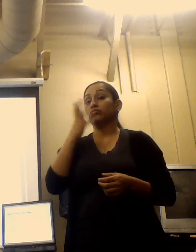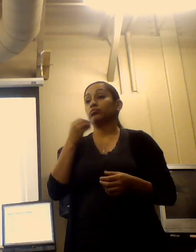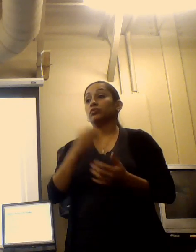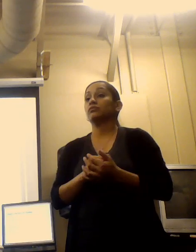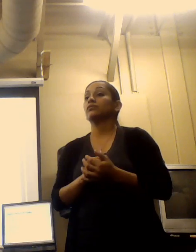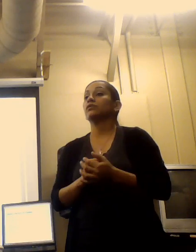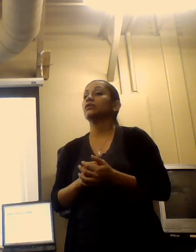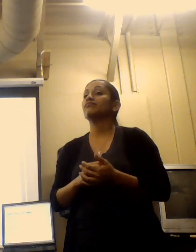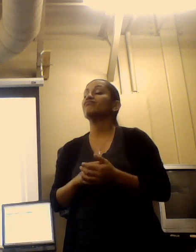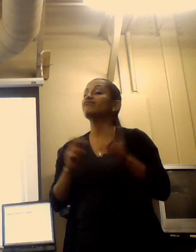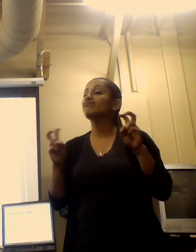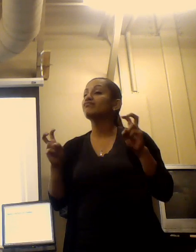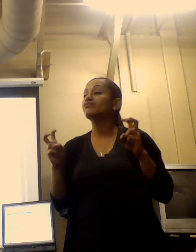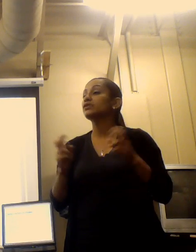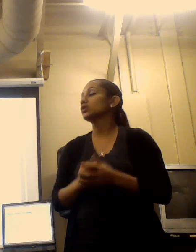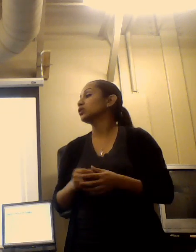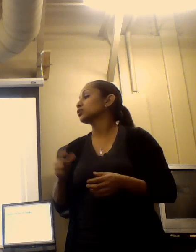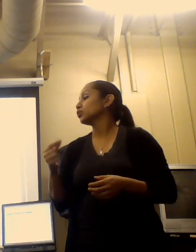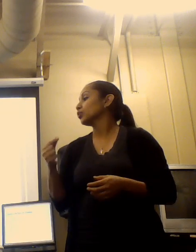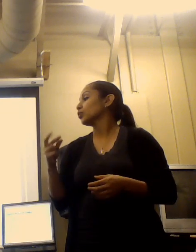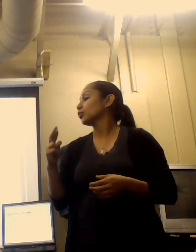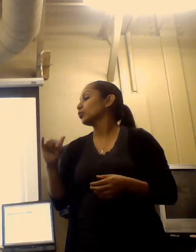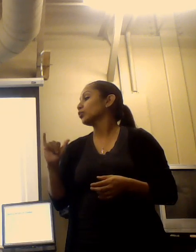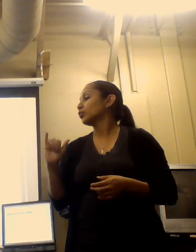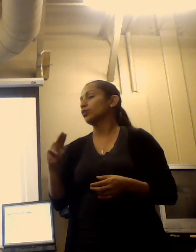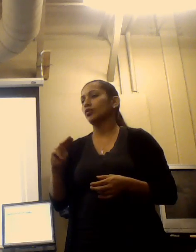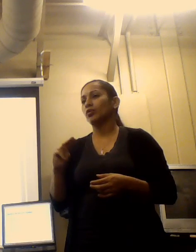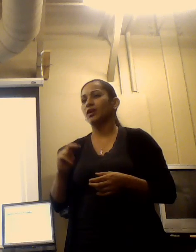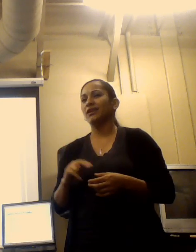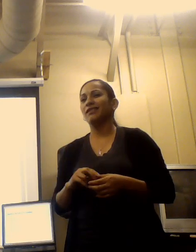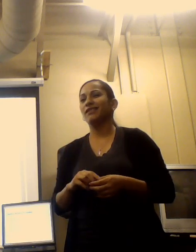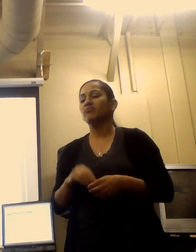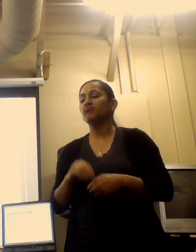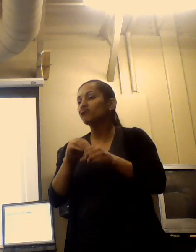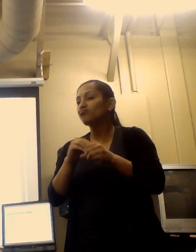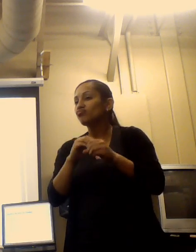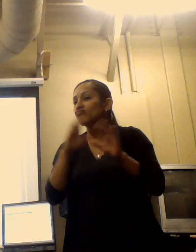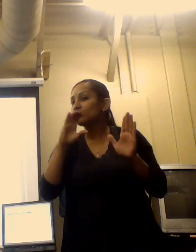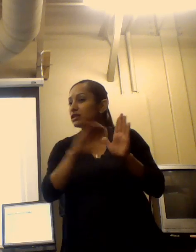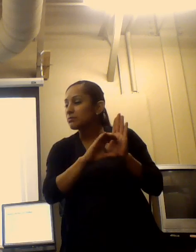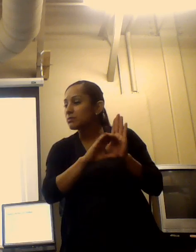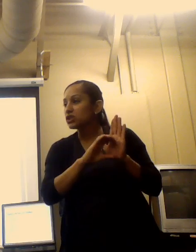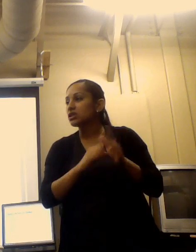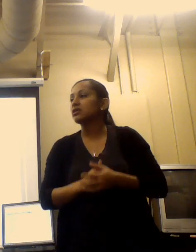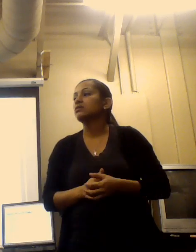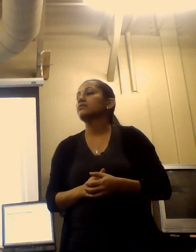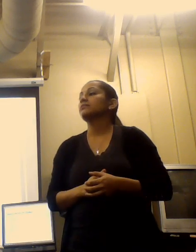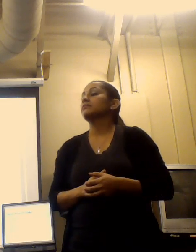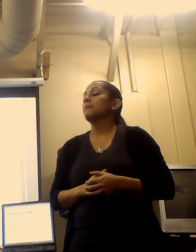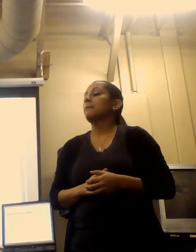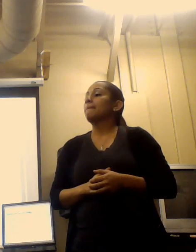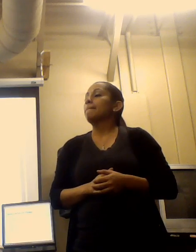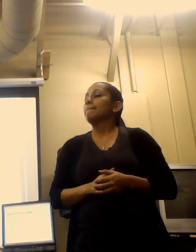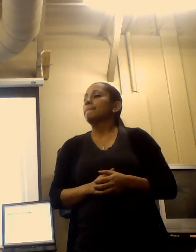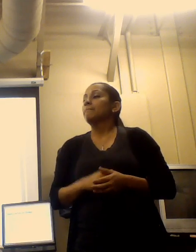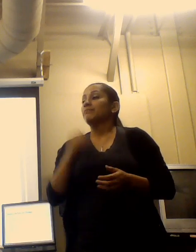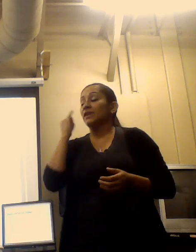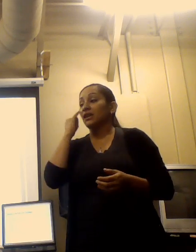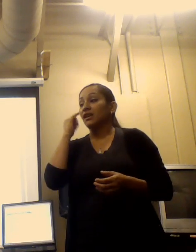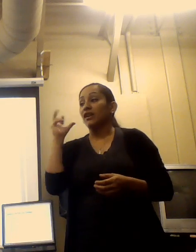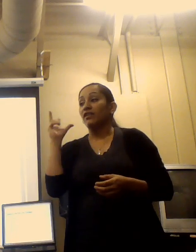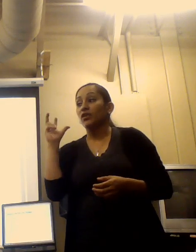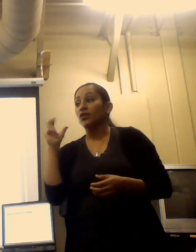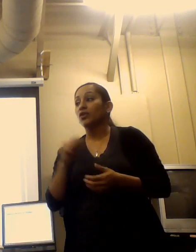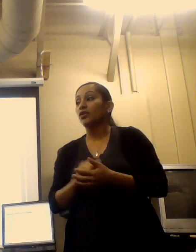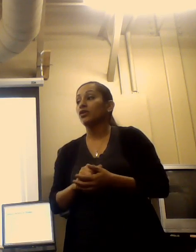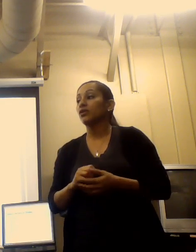images that was actually sought after. I mean, to be honest, these are Annie Leibovitz photos, and if you've heard of Annie